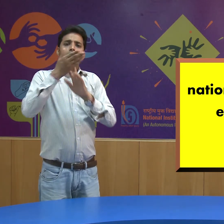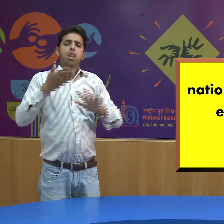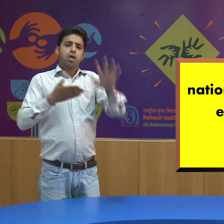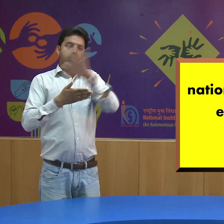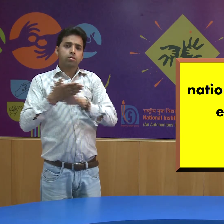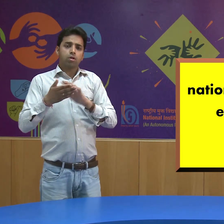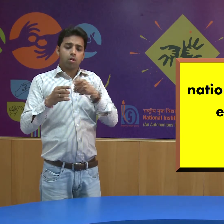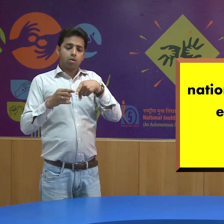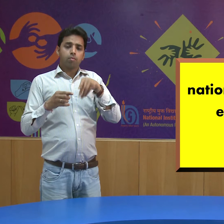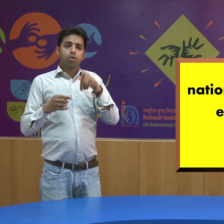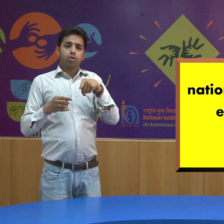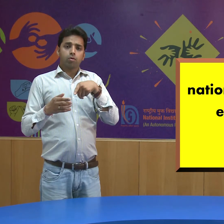made?